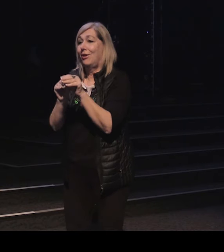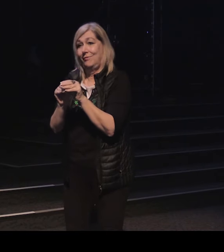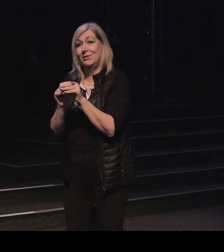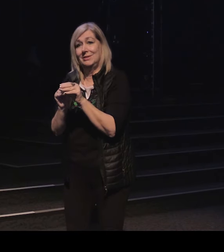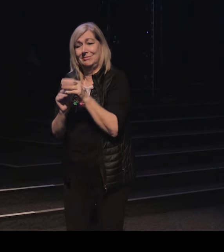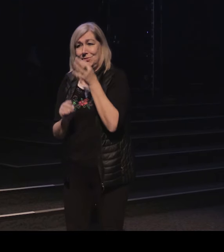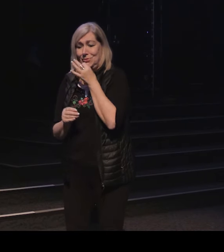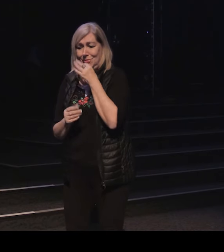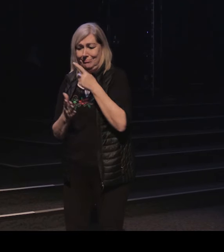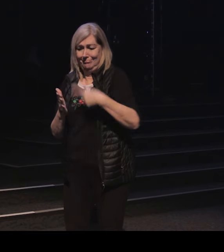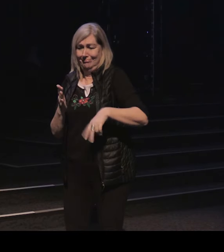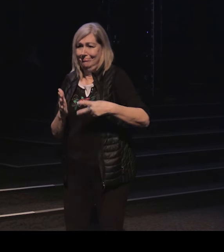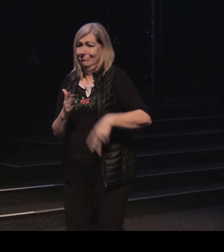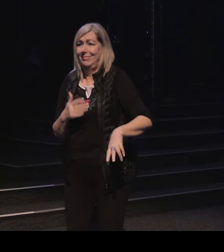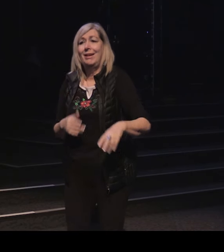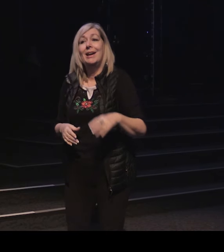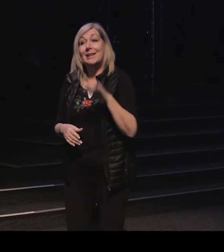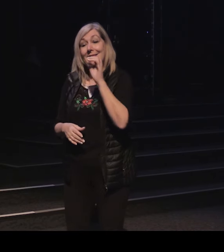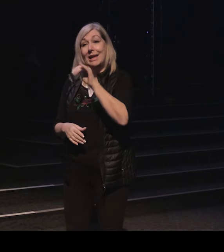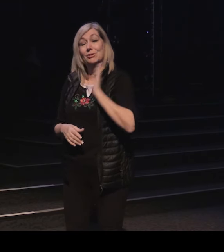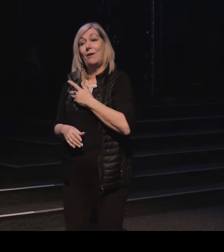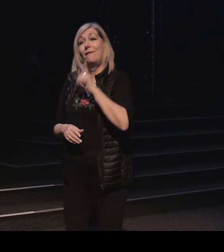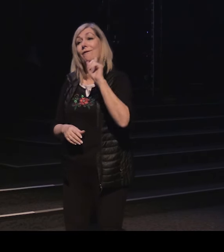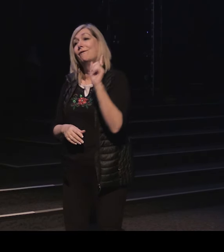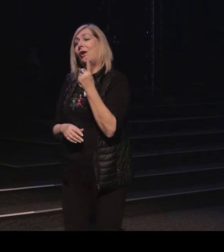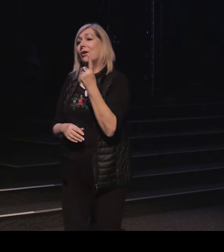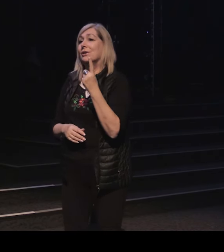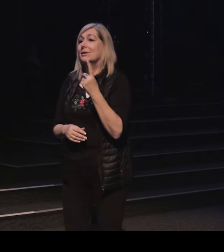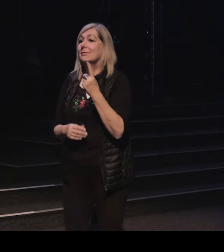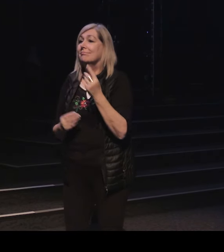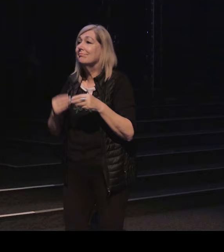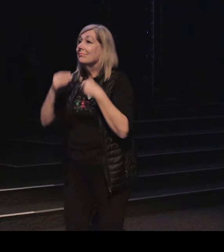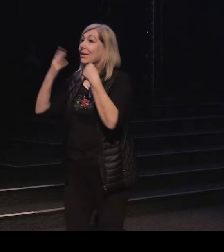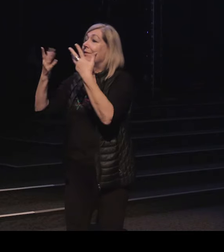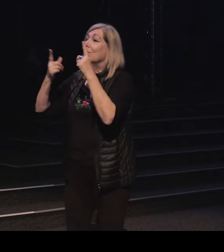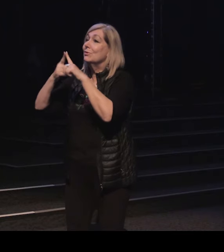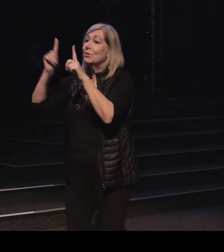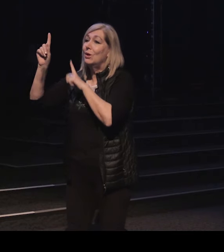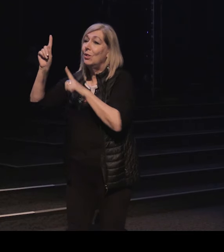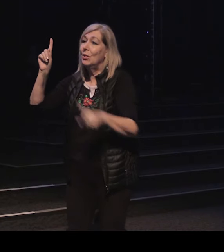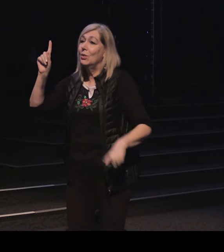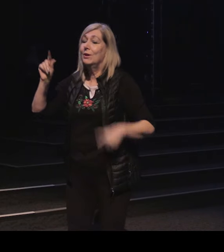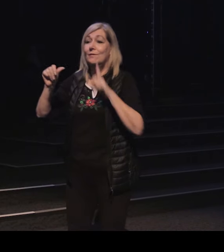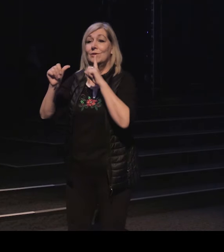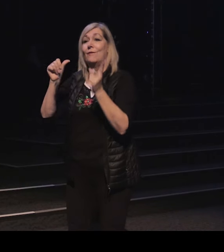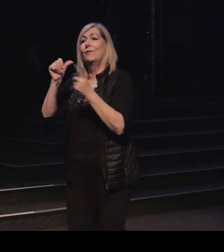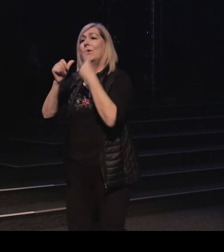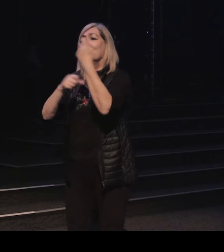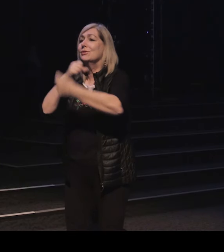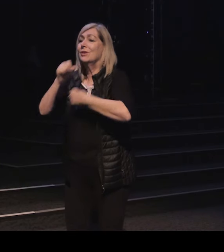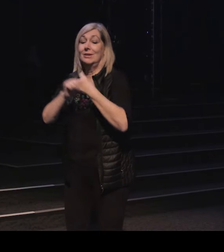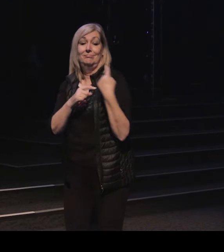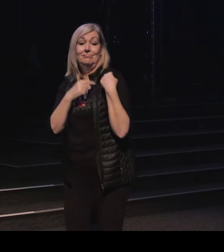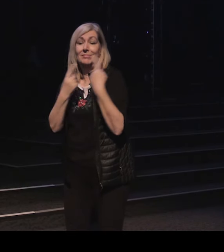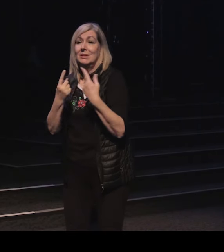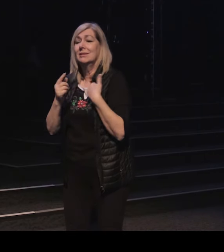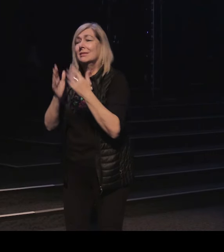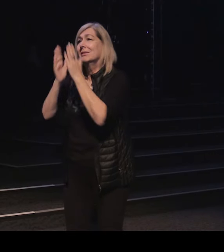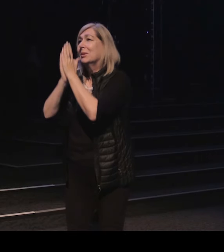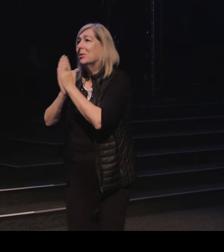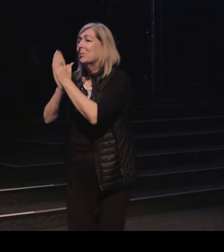it's when we give the first of our year to the Lord. And I have been so praying about this and so